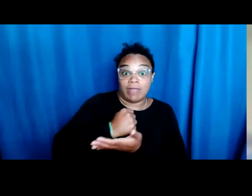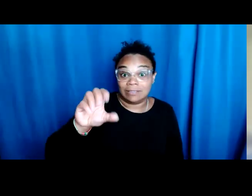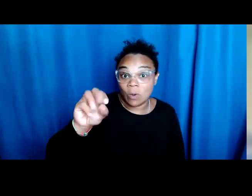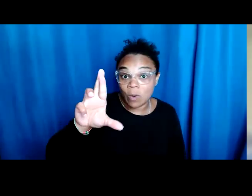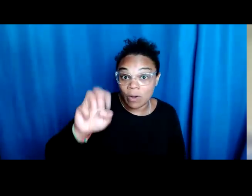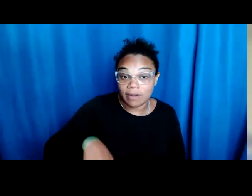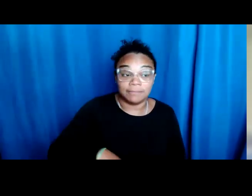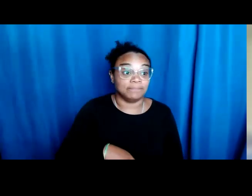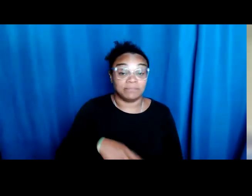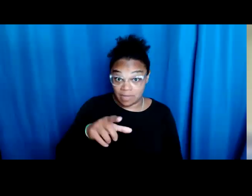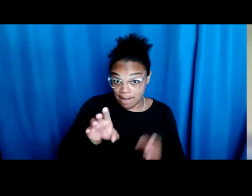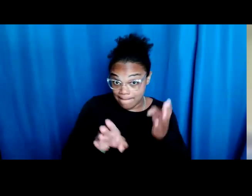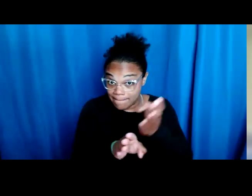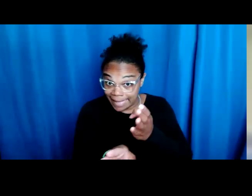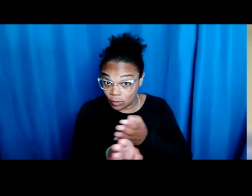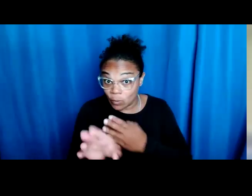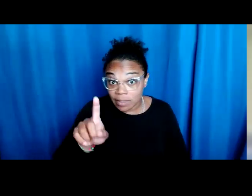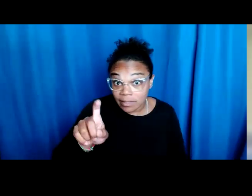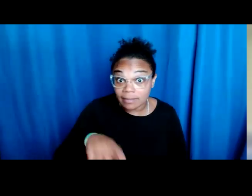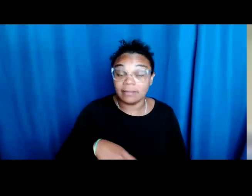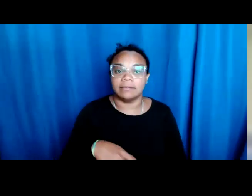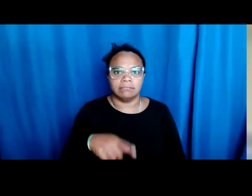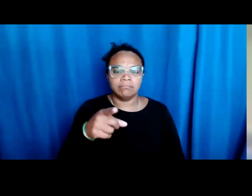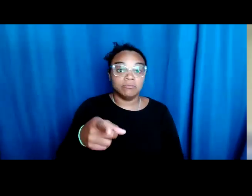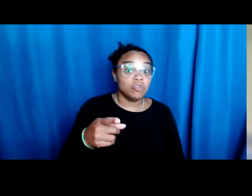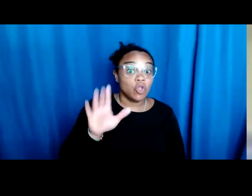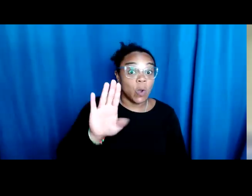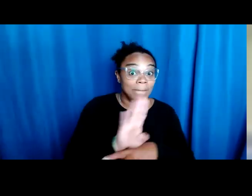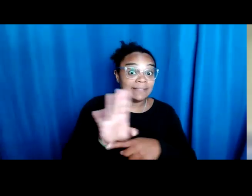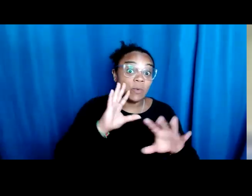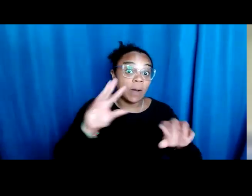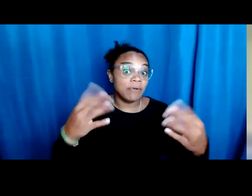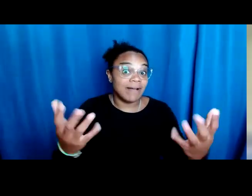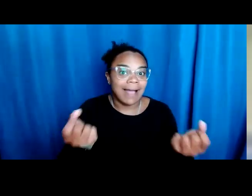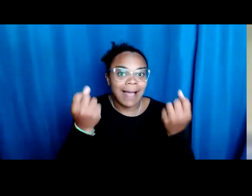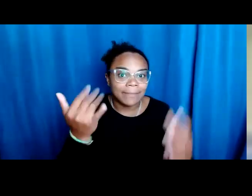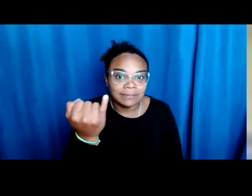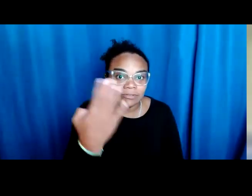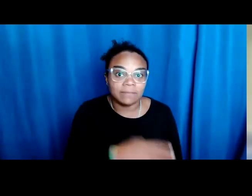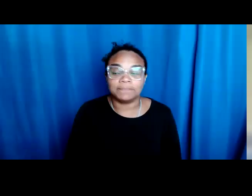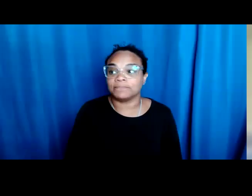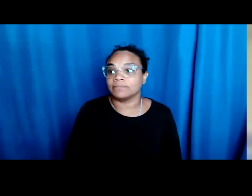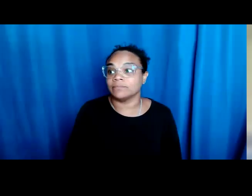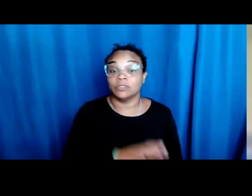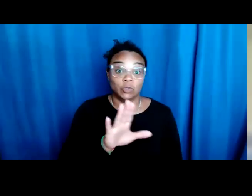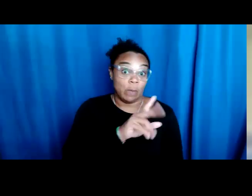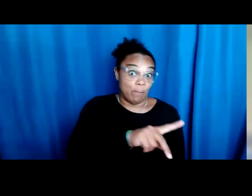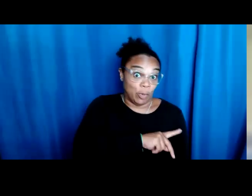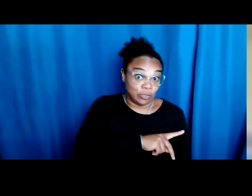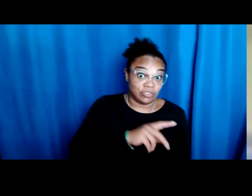status? How many jobs do you look to create? What's your personal assets and your spouse's